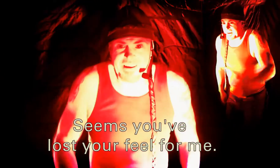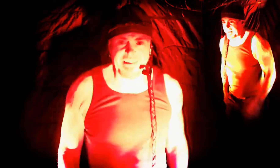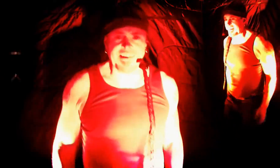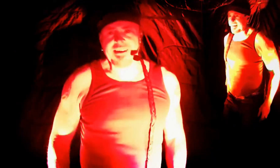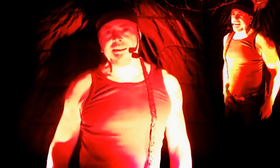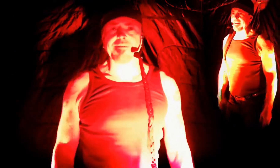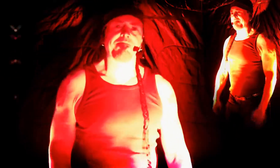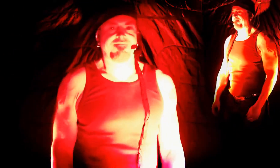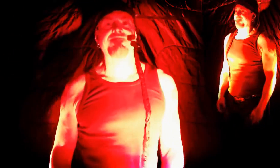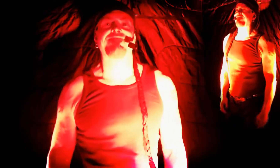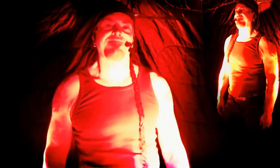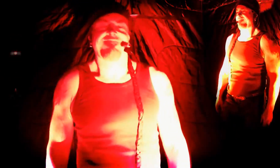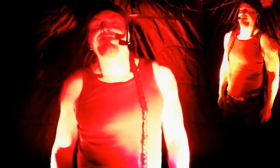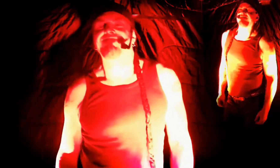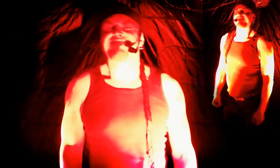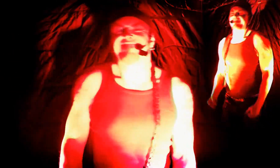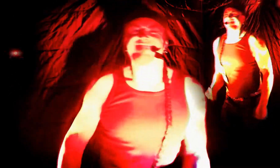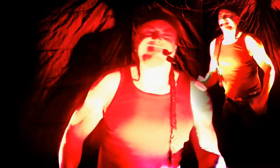for me.